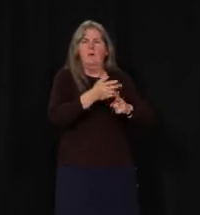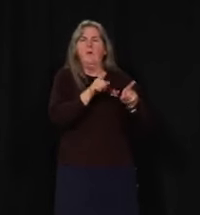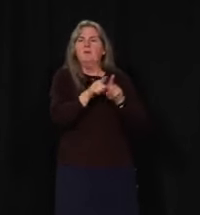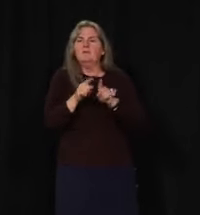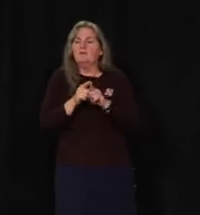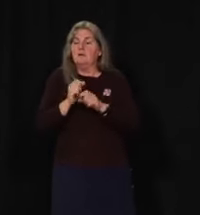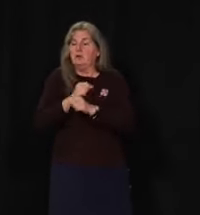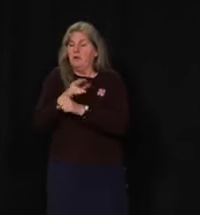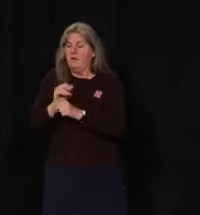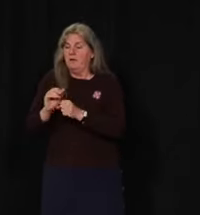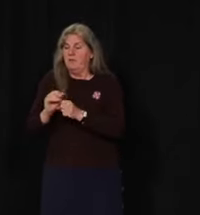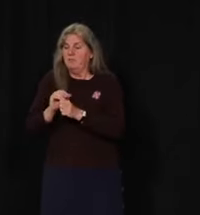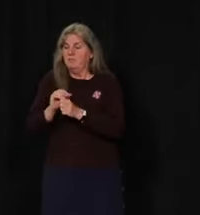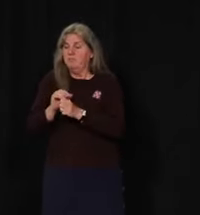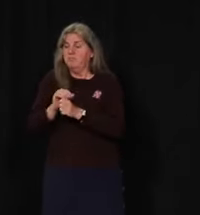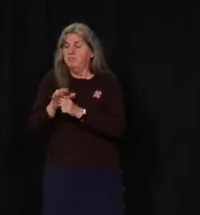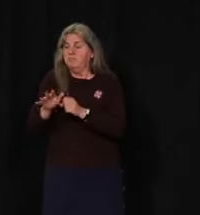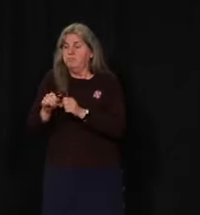outbreak,